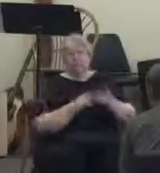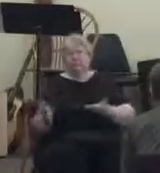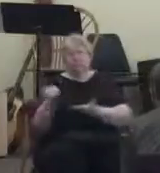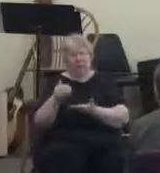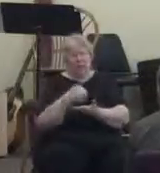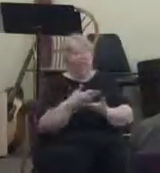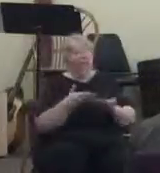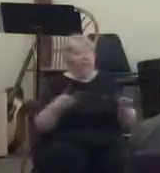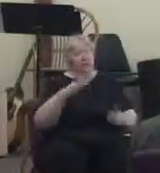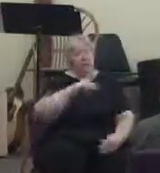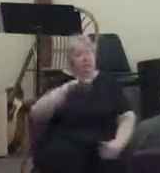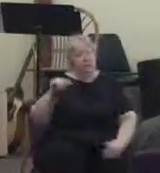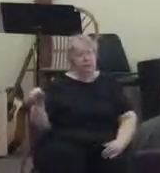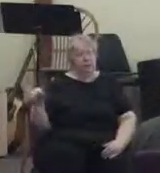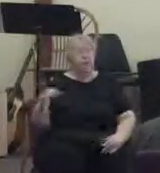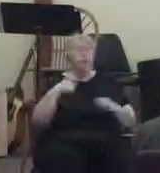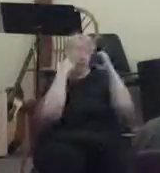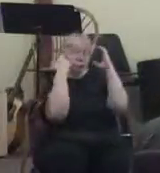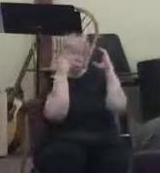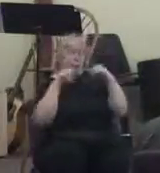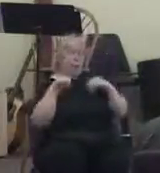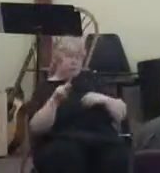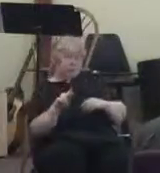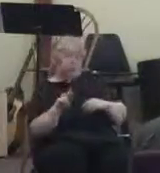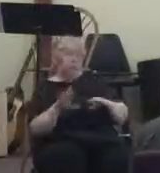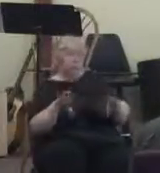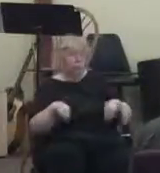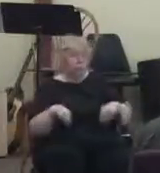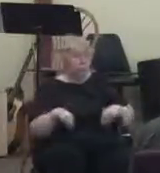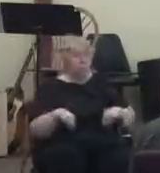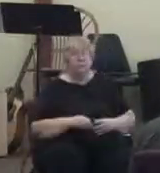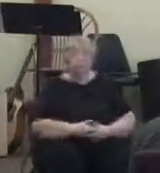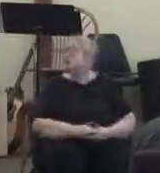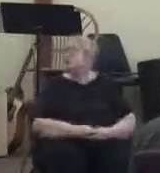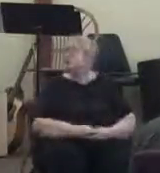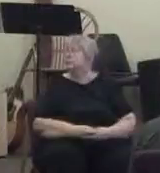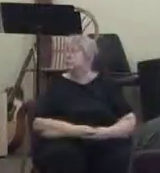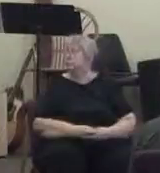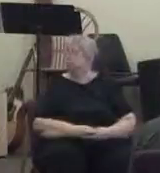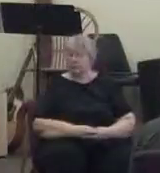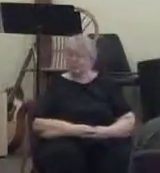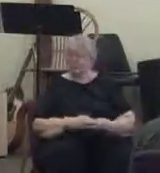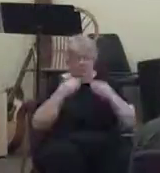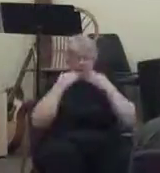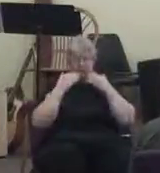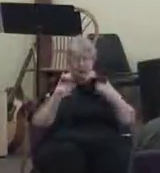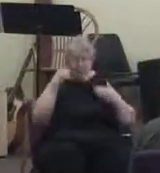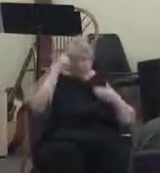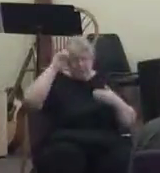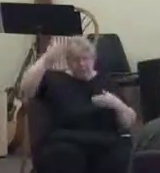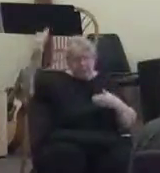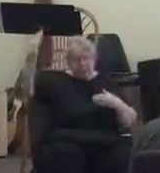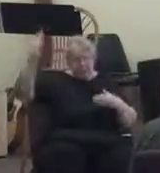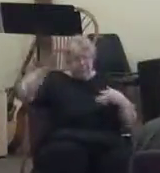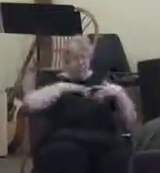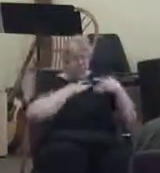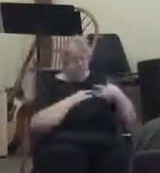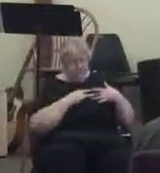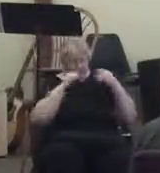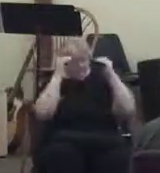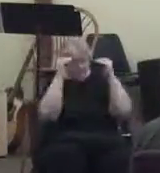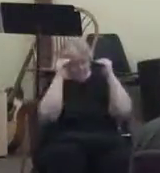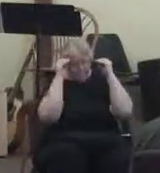cool opportunity to receive a blessing. Father, we thank you for Kent. We thank you for his heart to teach and